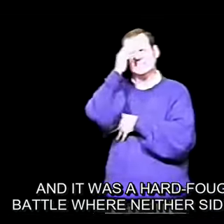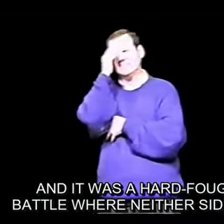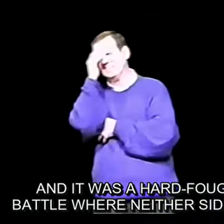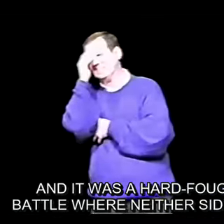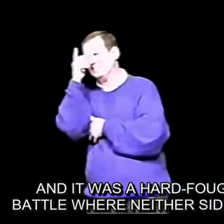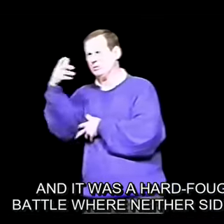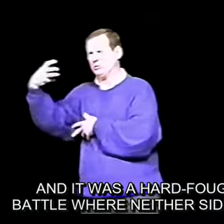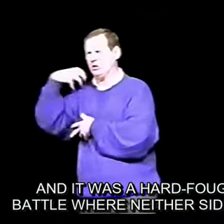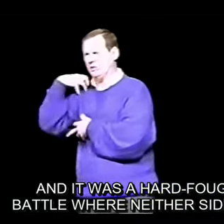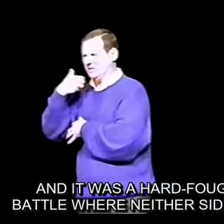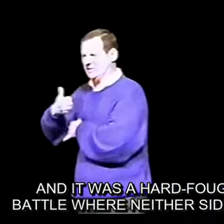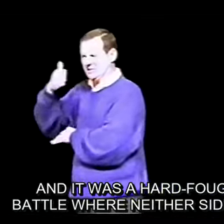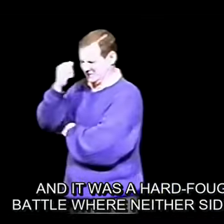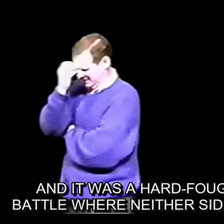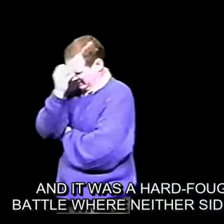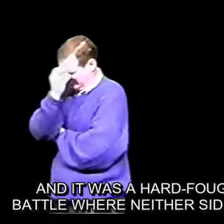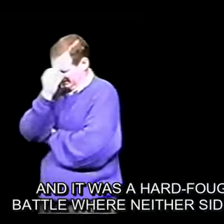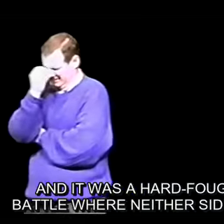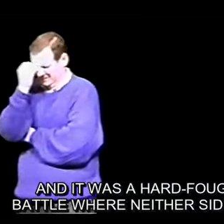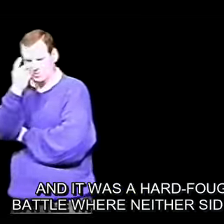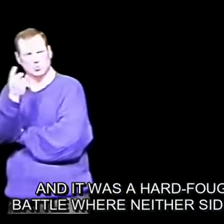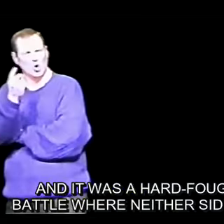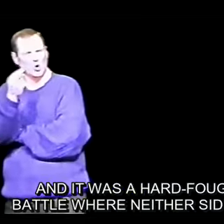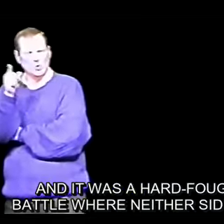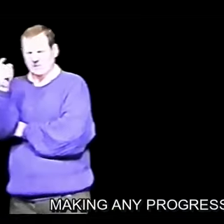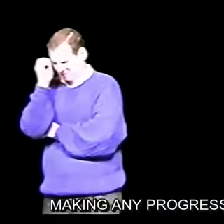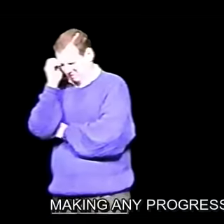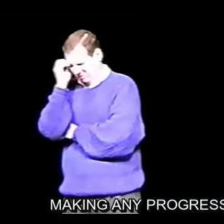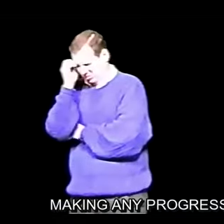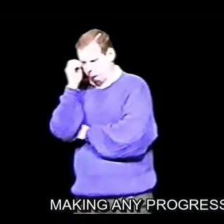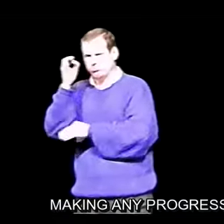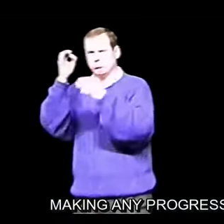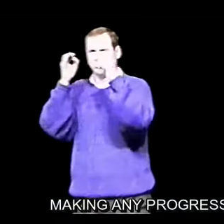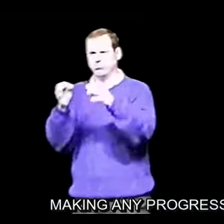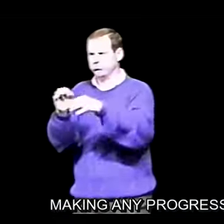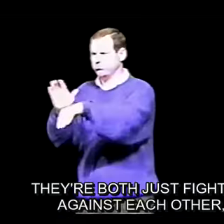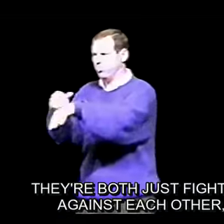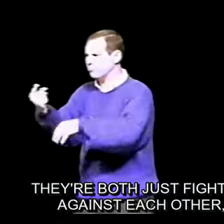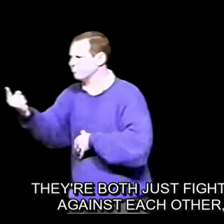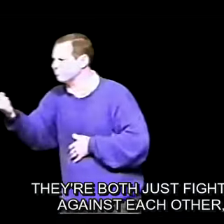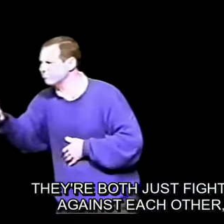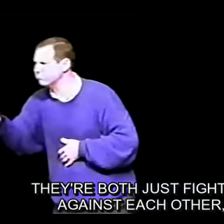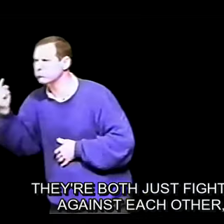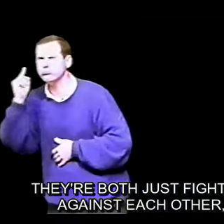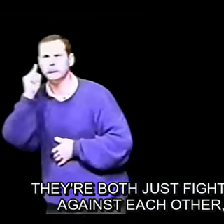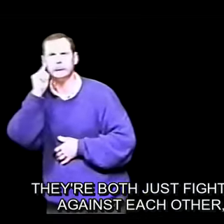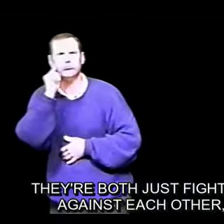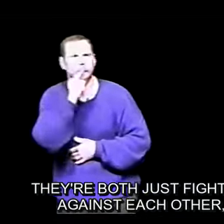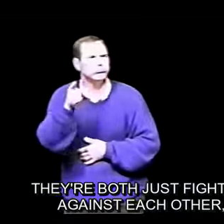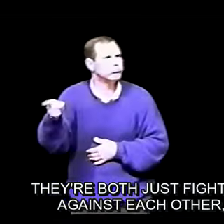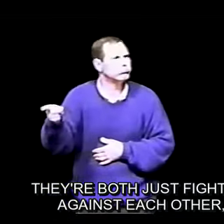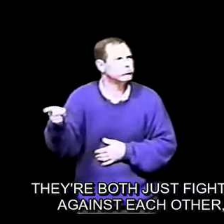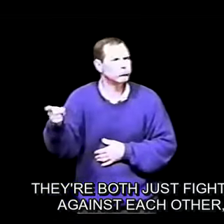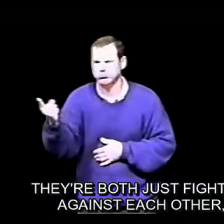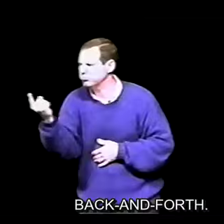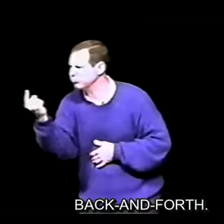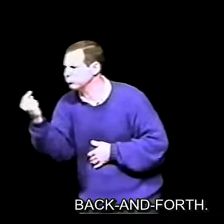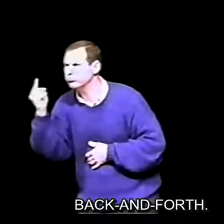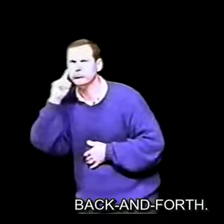battle where neither side was making any progress. They were both just fighting against each other back and forth.